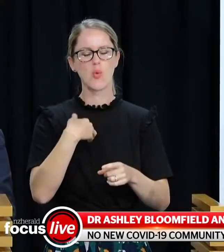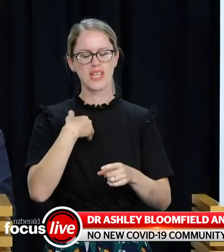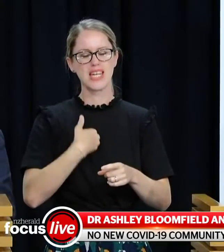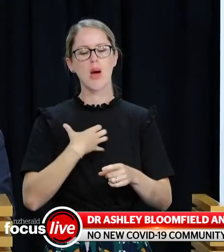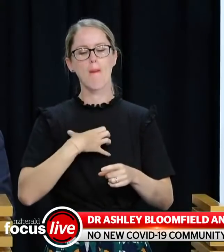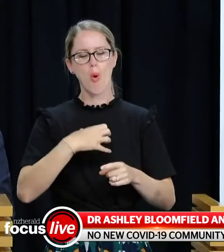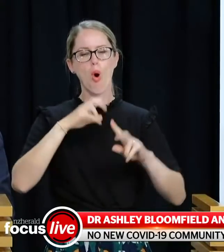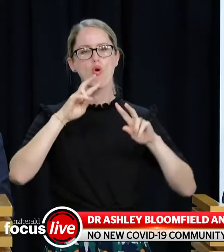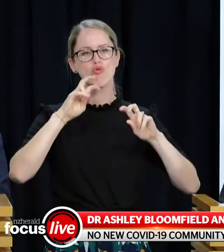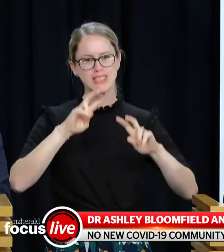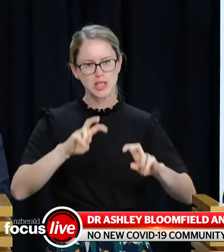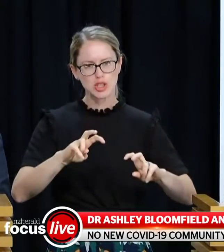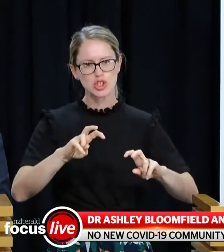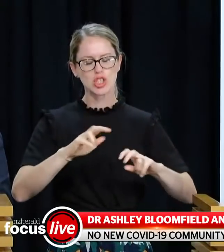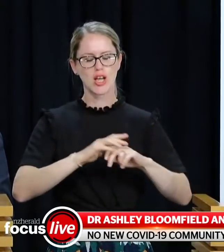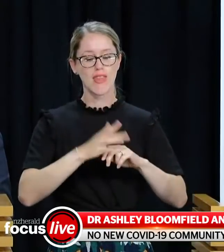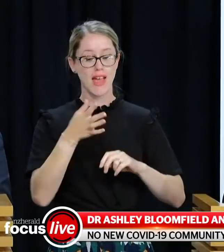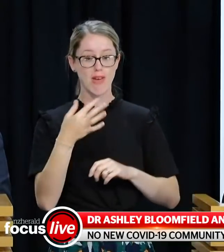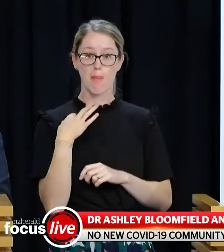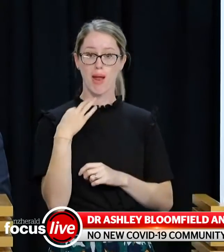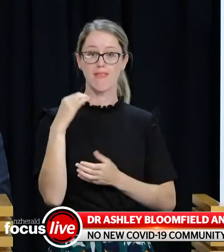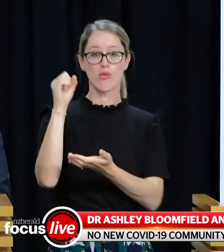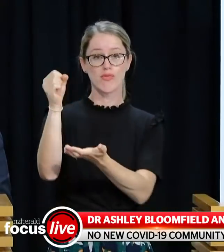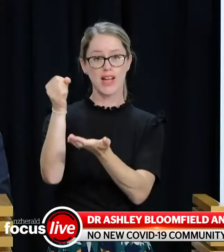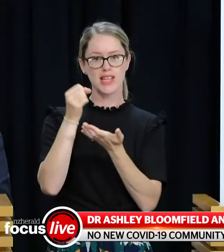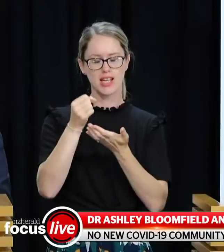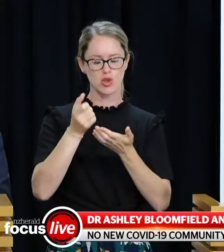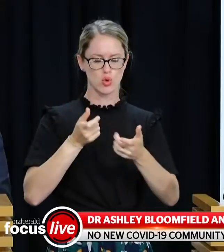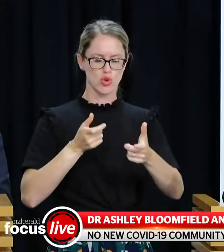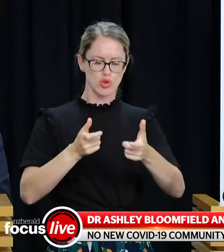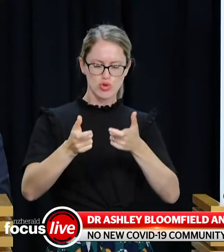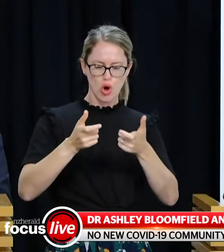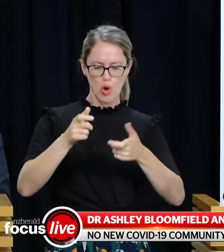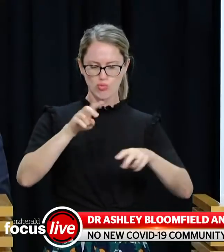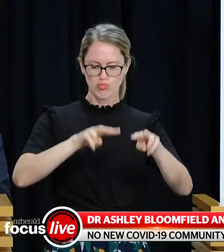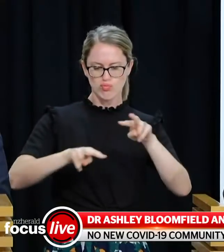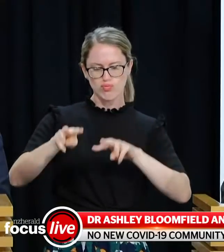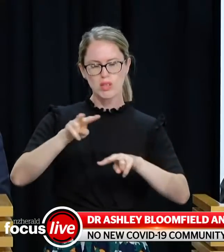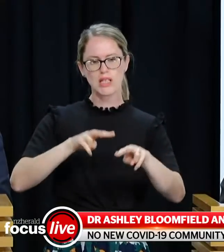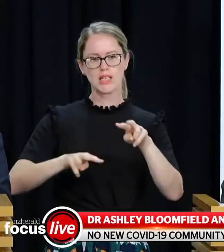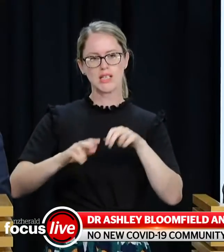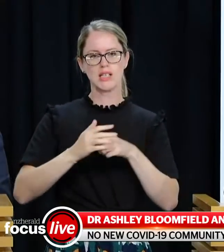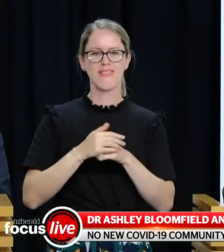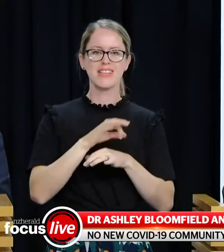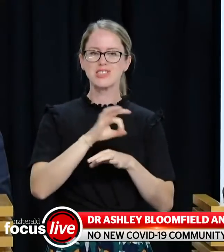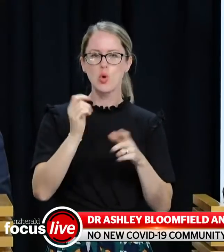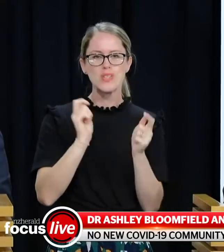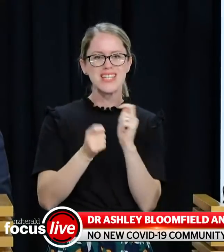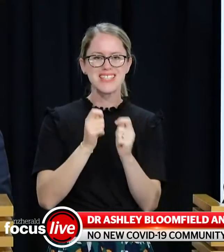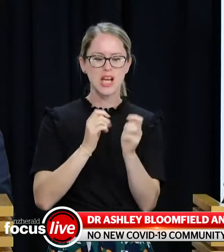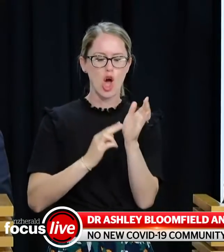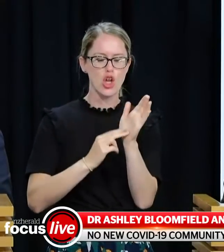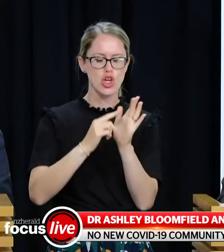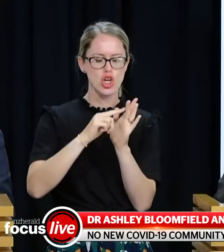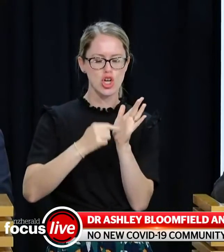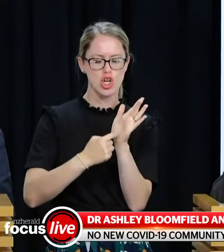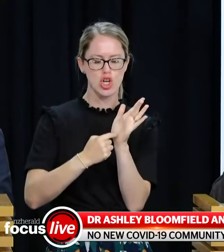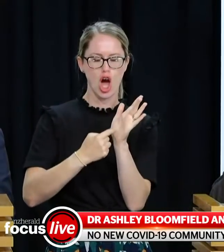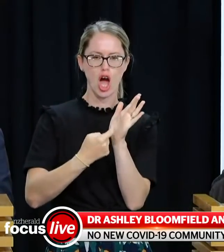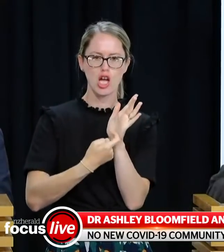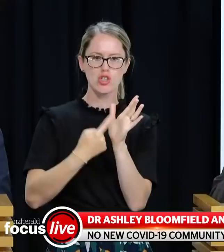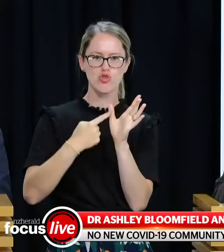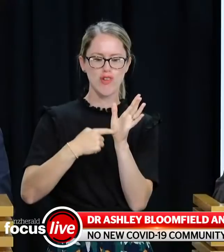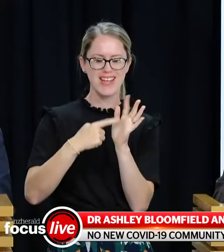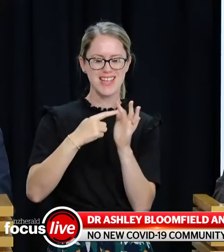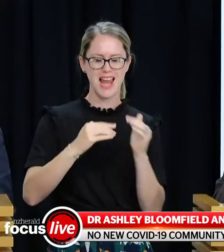is needed on this, and so they've actually applied for some funding for a case control study. So again, there's no testing of nitrate levels in New Zealand, there's